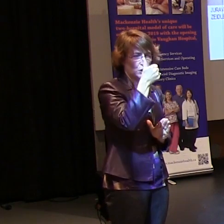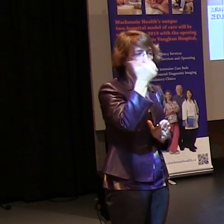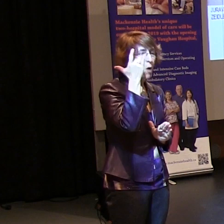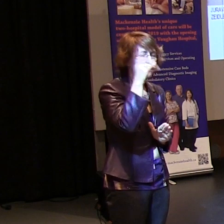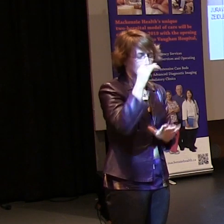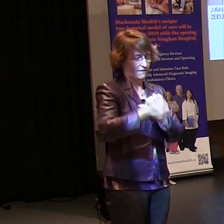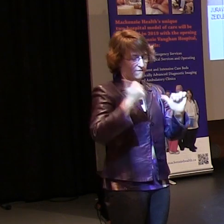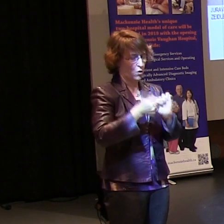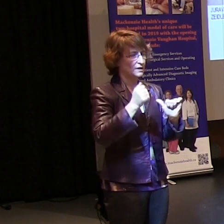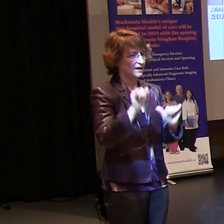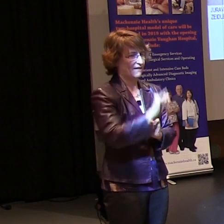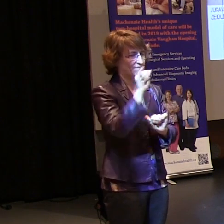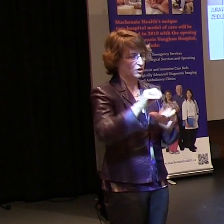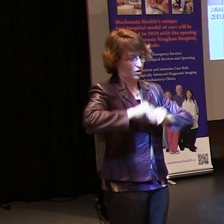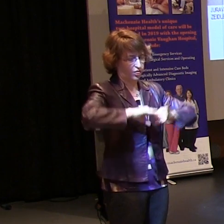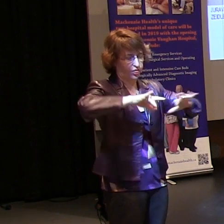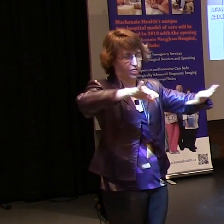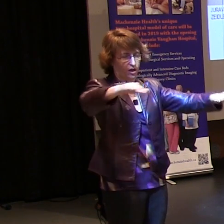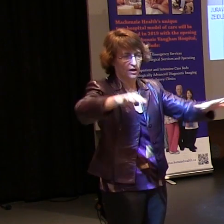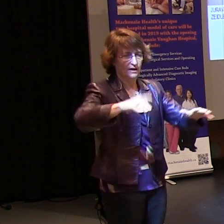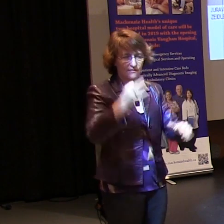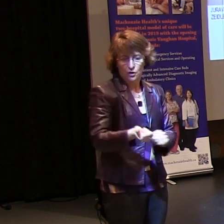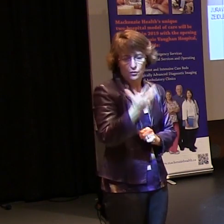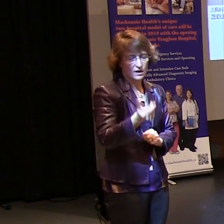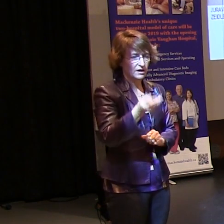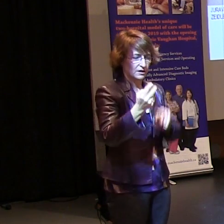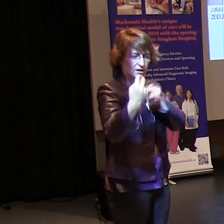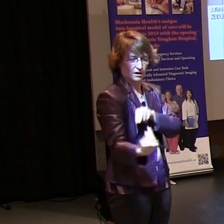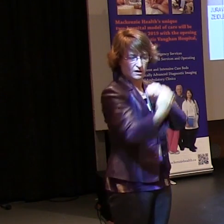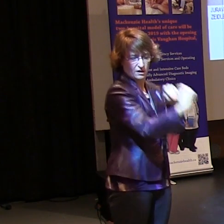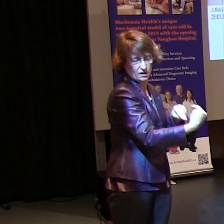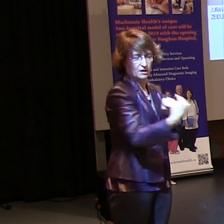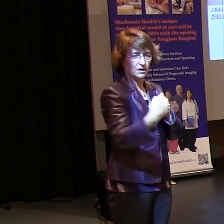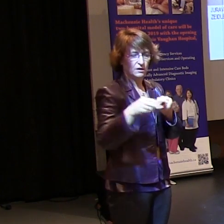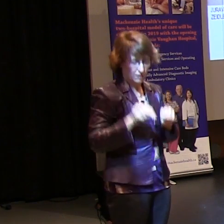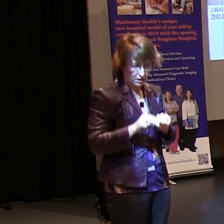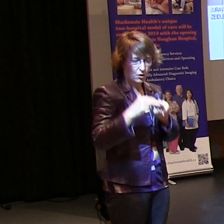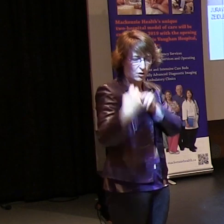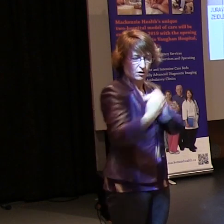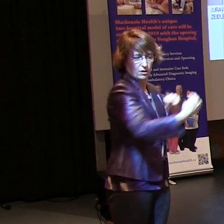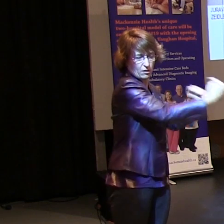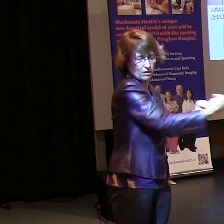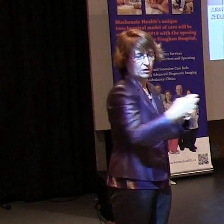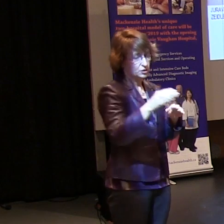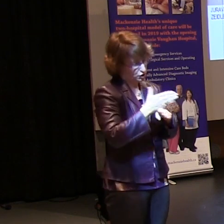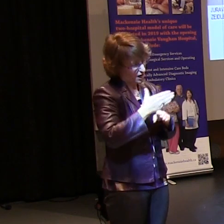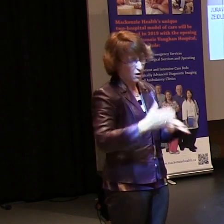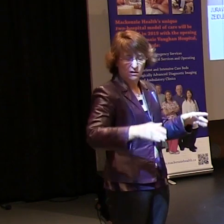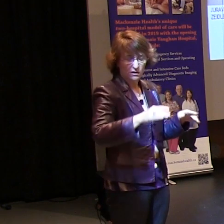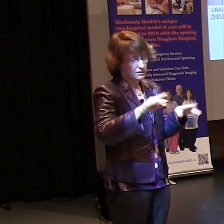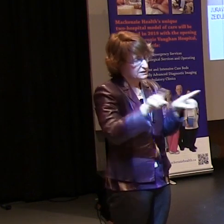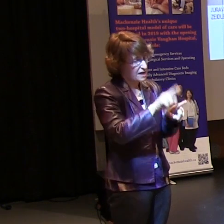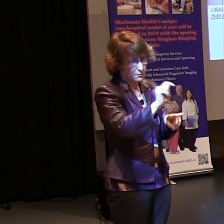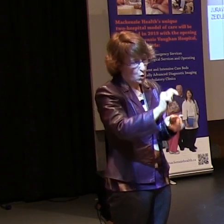avoid many infection control problems when you have 3, 4, or 6 patients in the room using the same toilet. So somebody's looking on